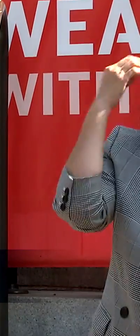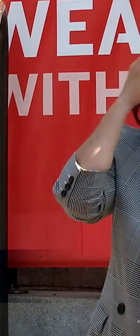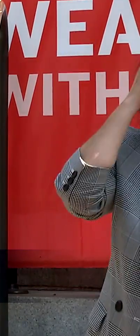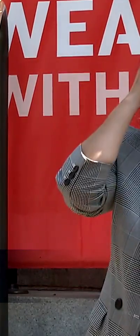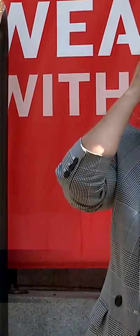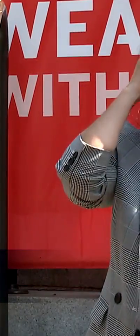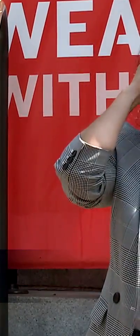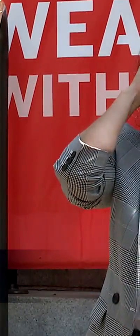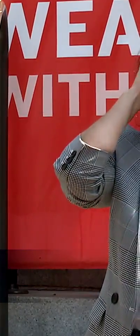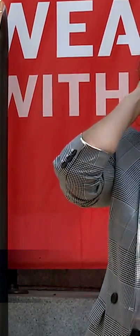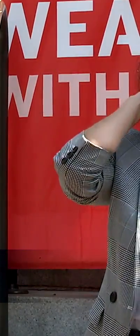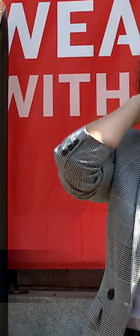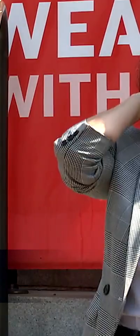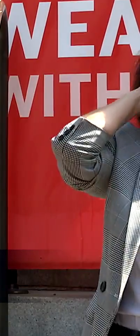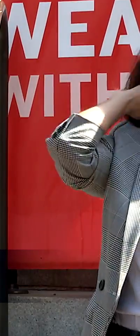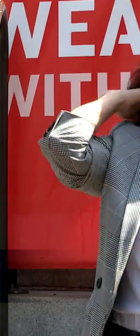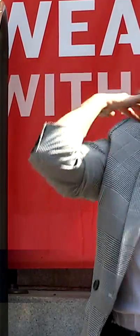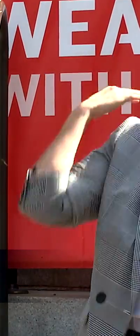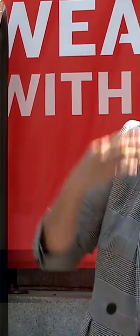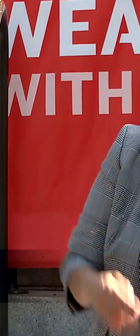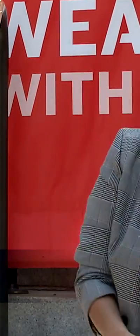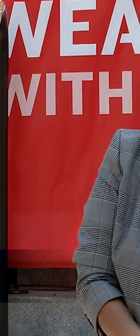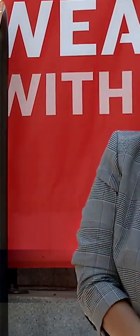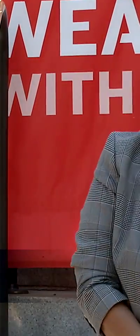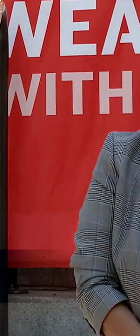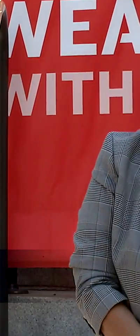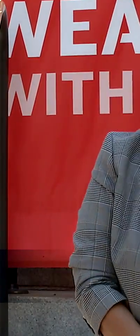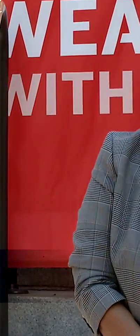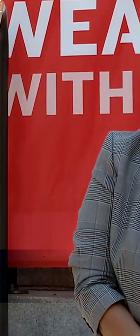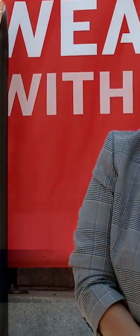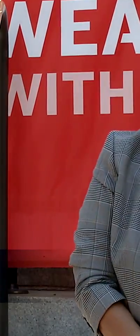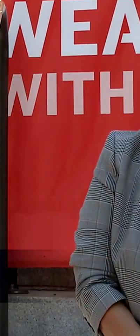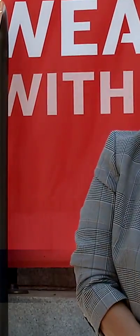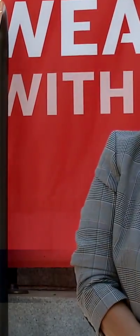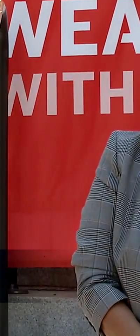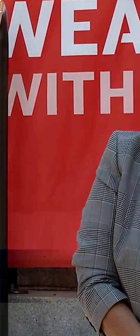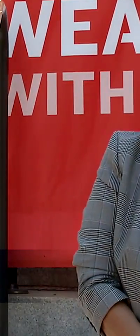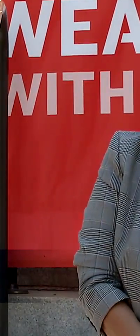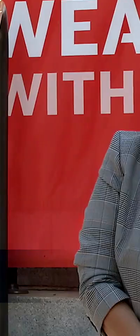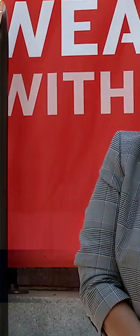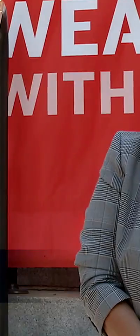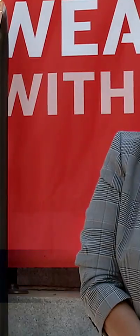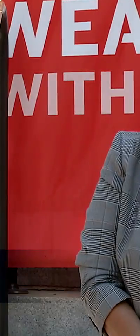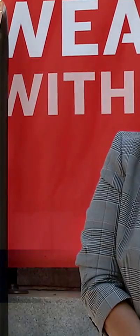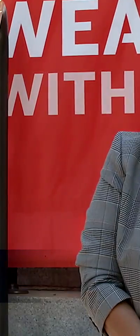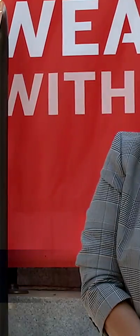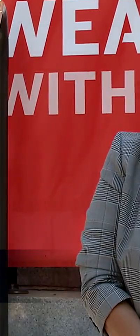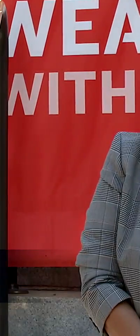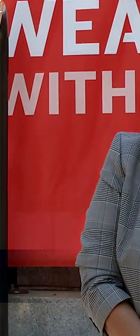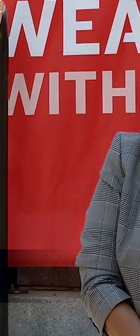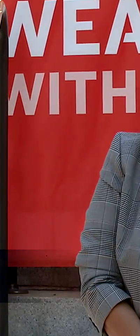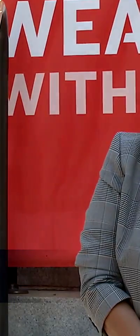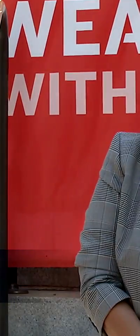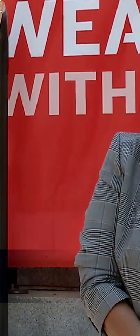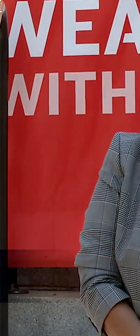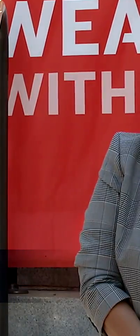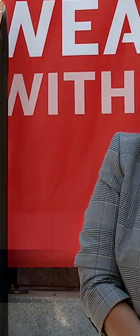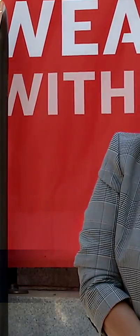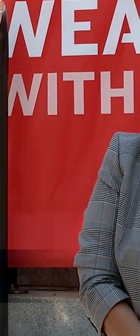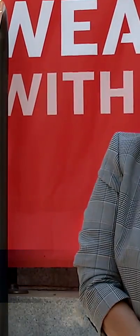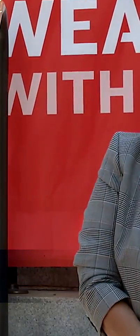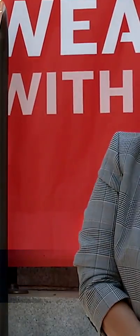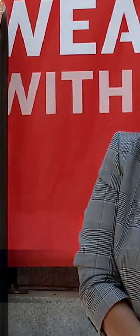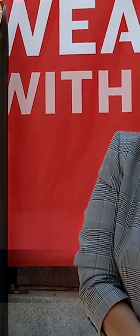our work. Thank you very much to Peace Over Violence for inviting Metro to help advance this conversation and join the fight against